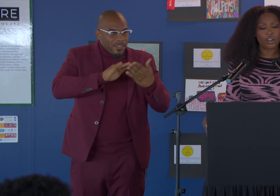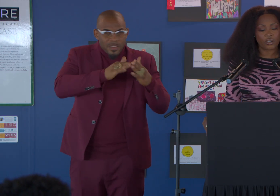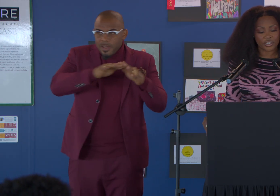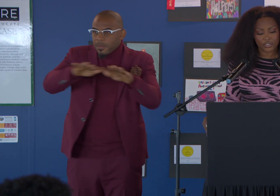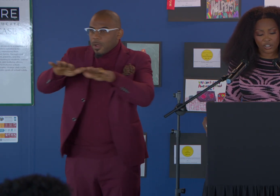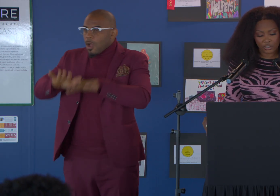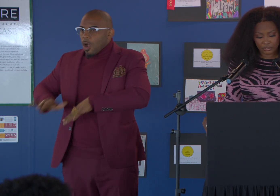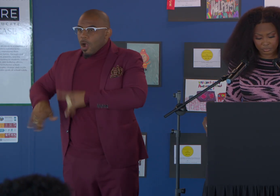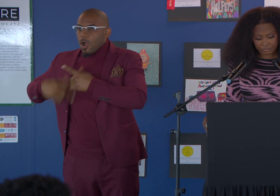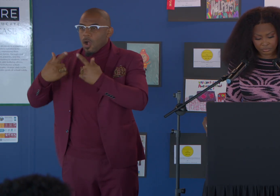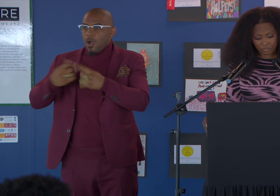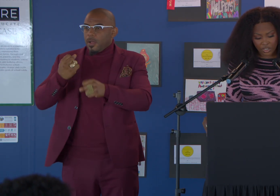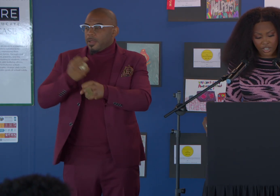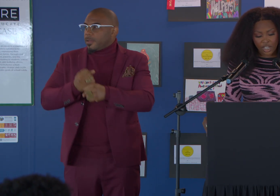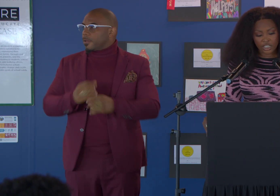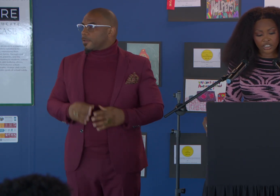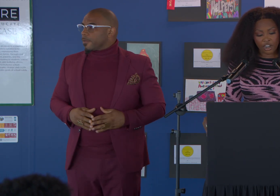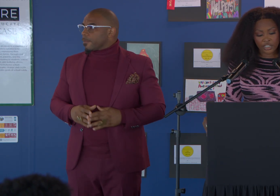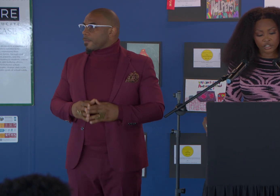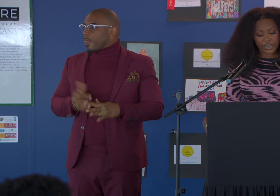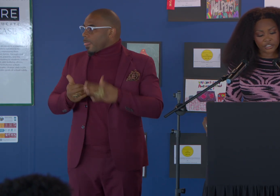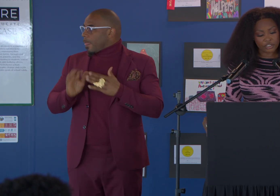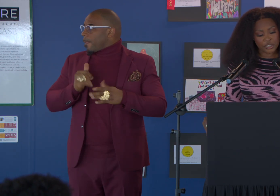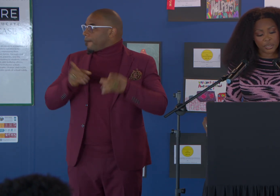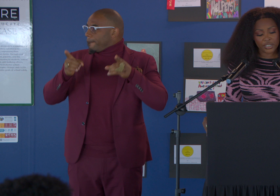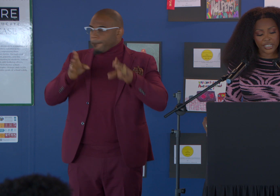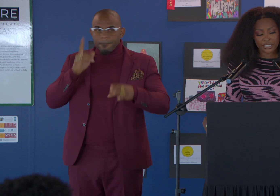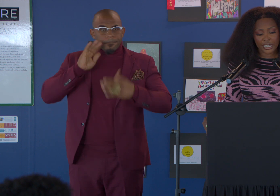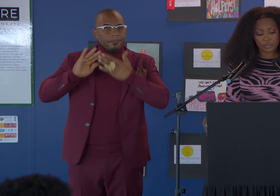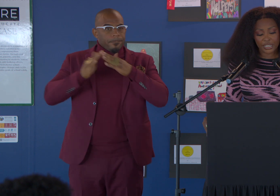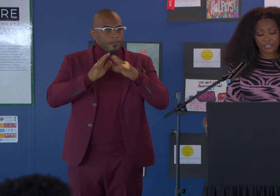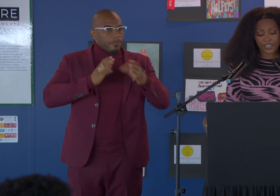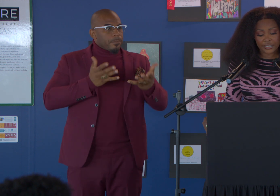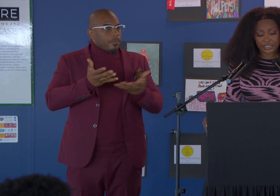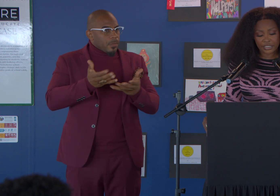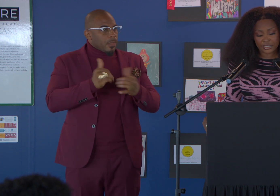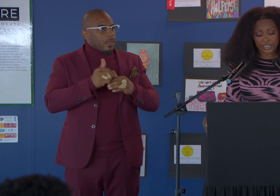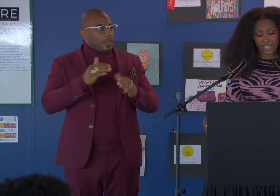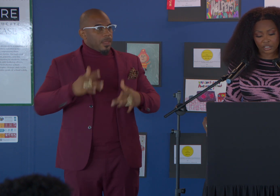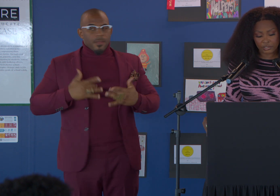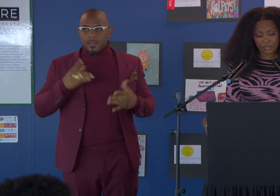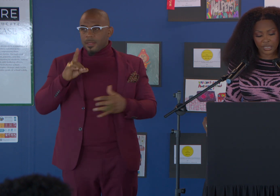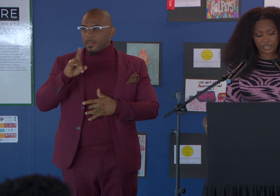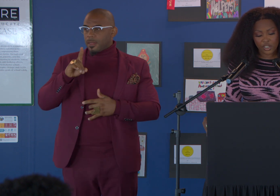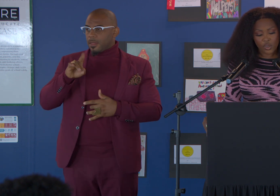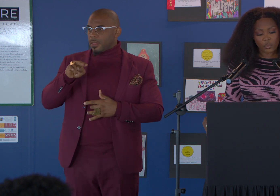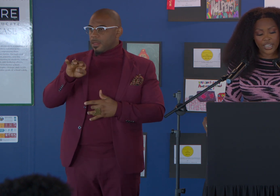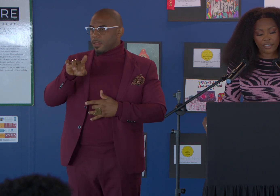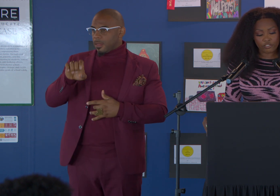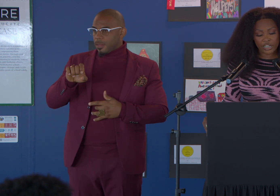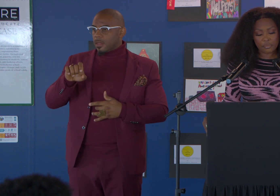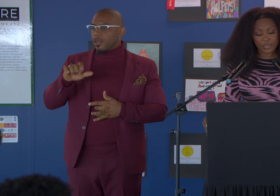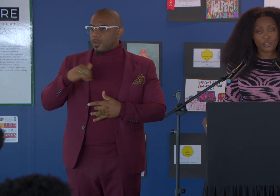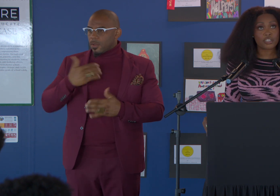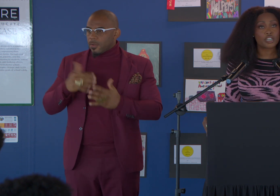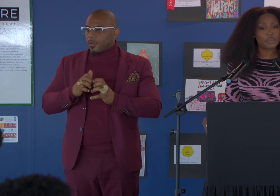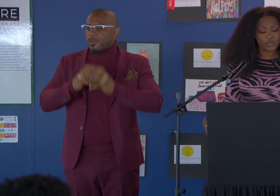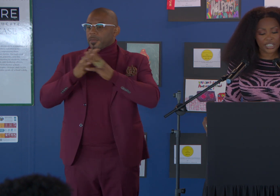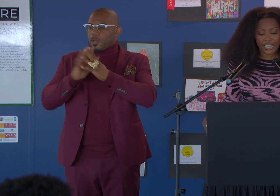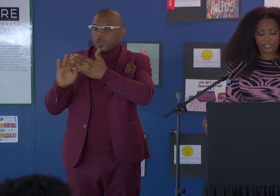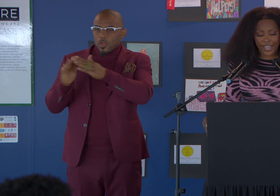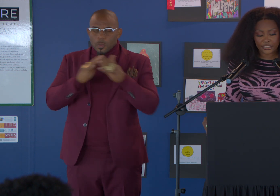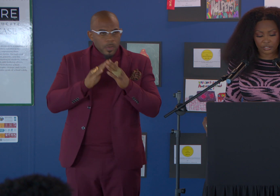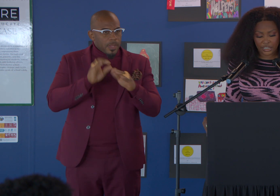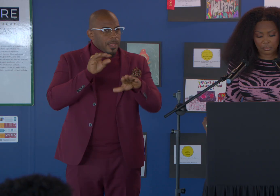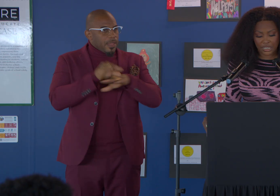neighborhood all year long. Under our Director of Community Engagement and Events, Daniela Grieman, we have rebuilt the